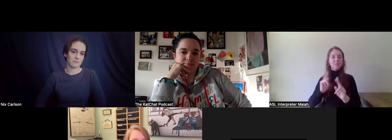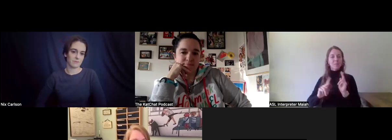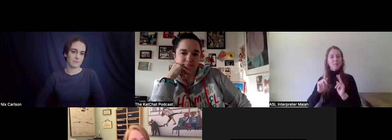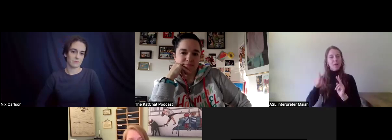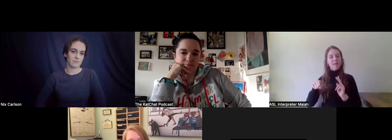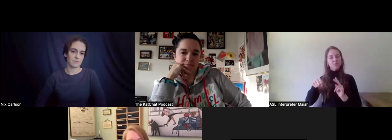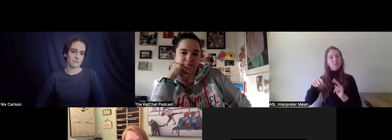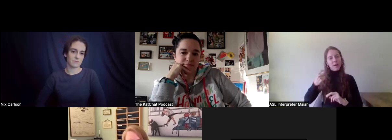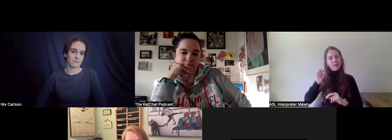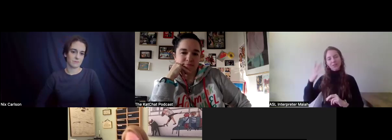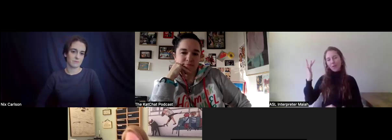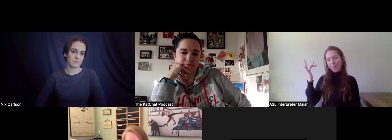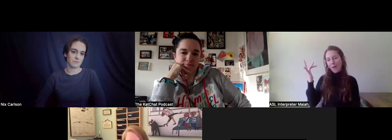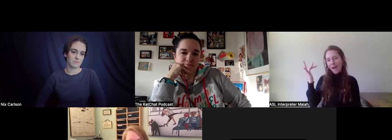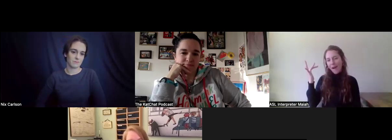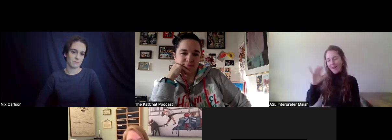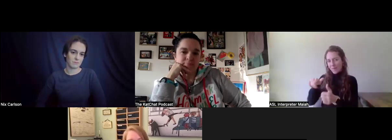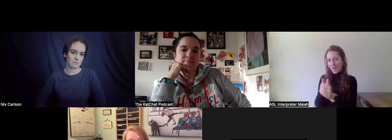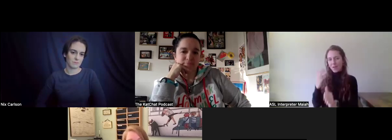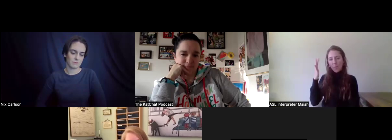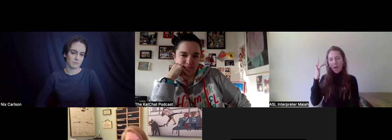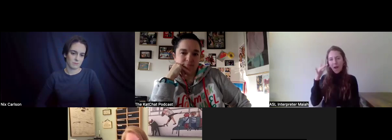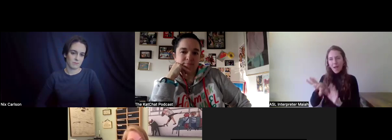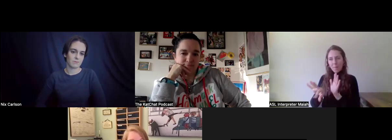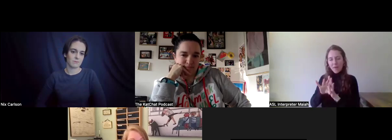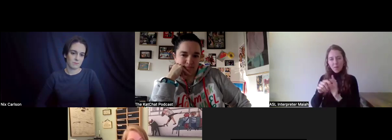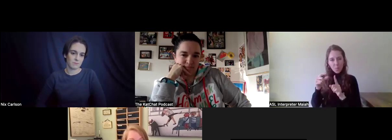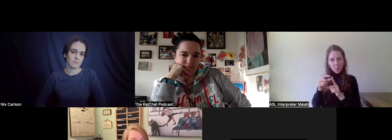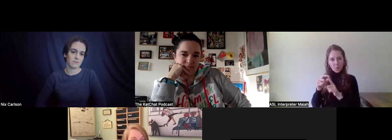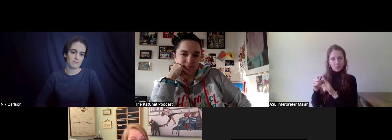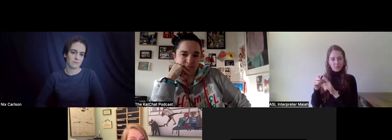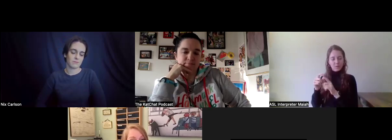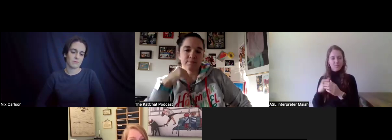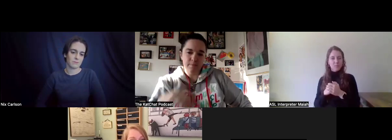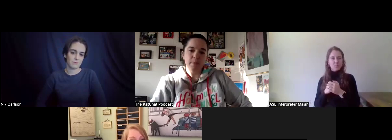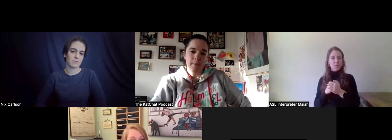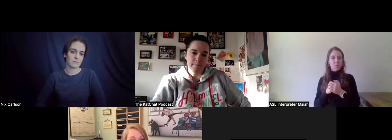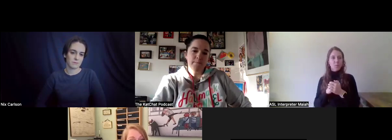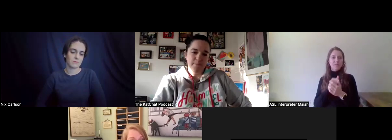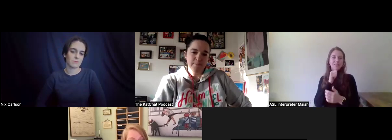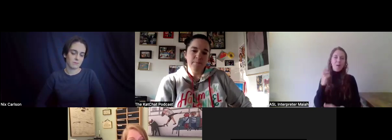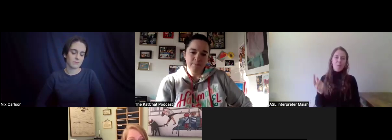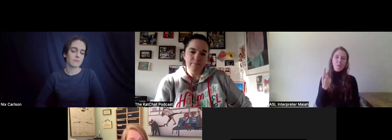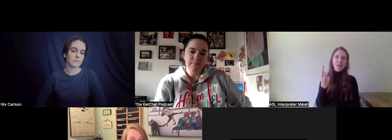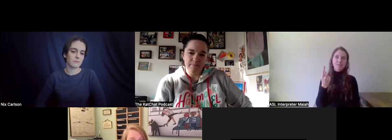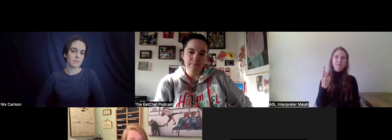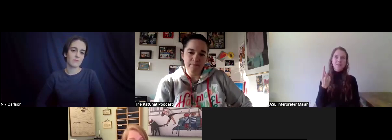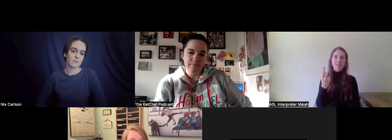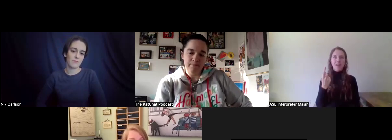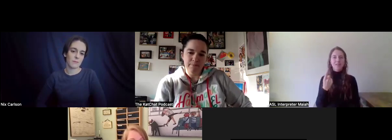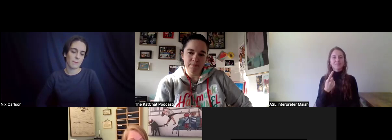way to go? Why are we choosing these words? And it's not always cut and dry or black and